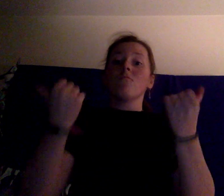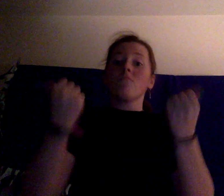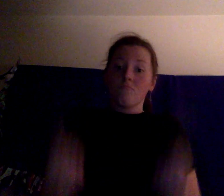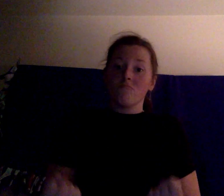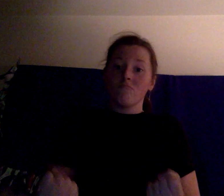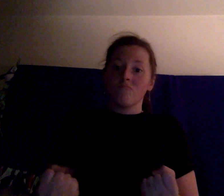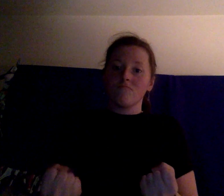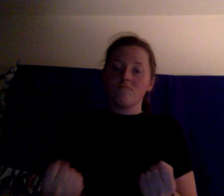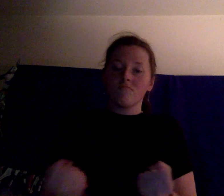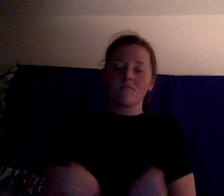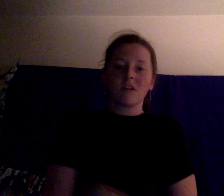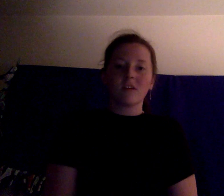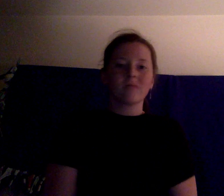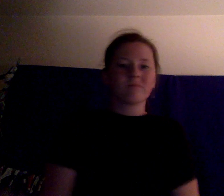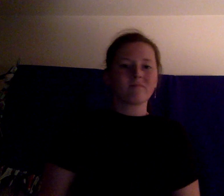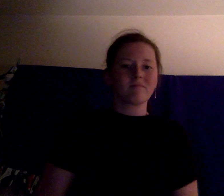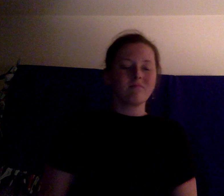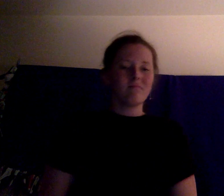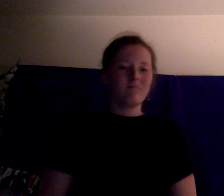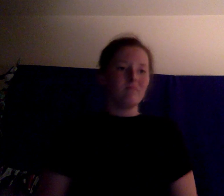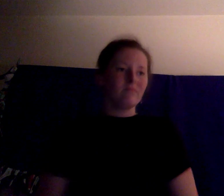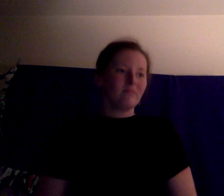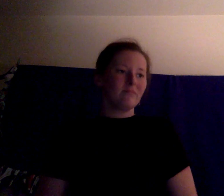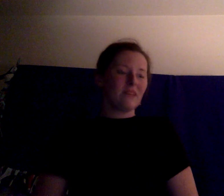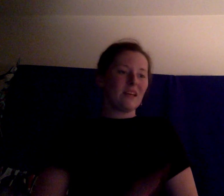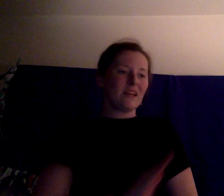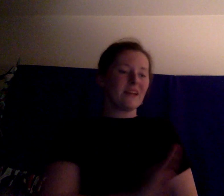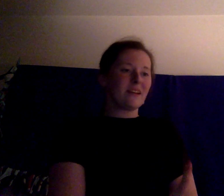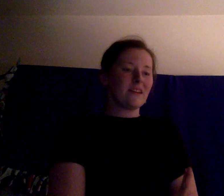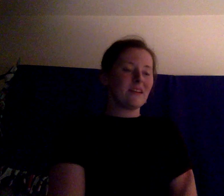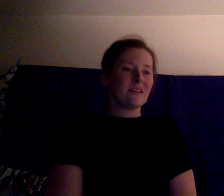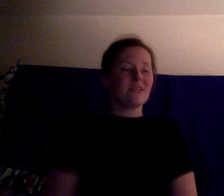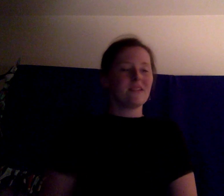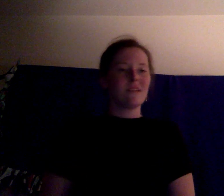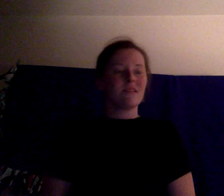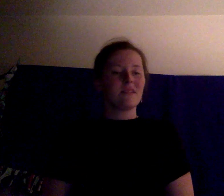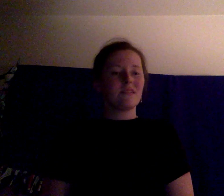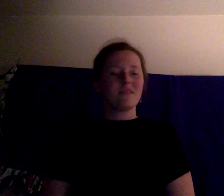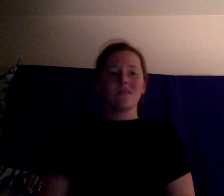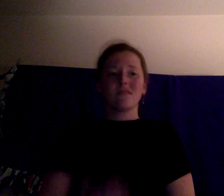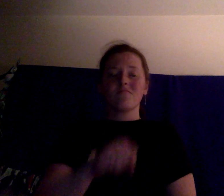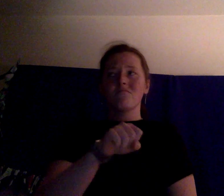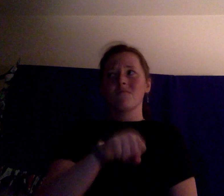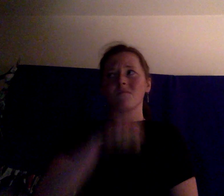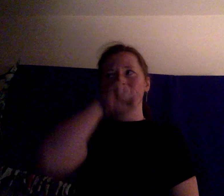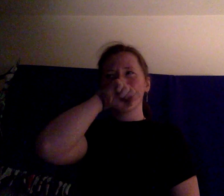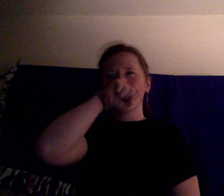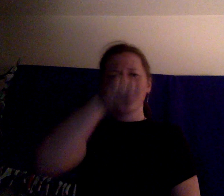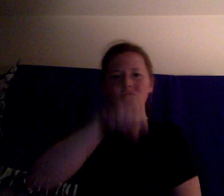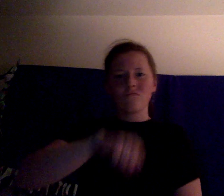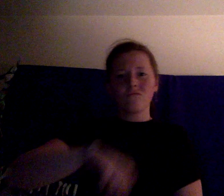He's juggled his racing passion with work and family. Hannah was born in